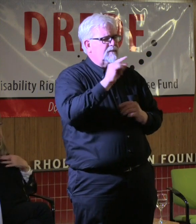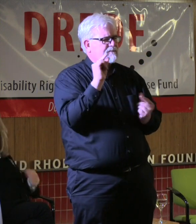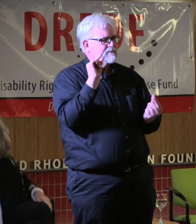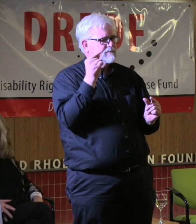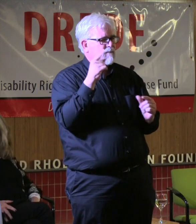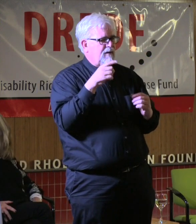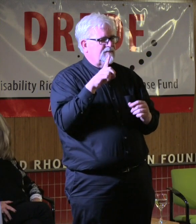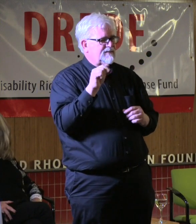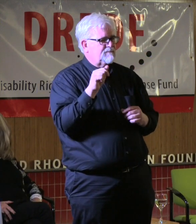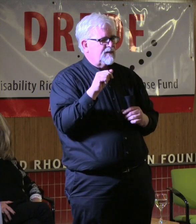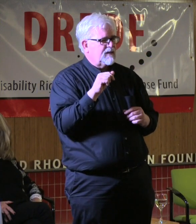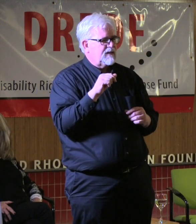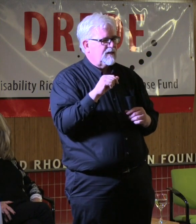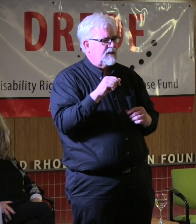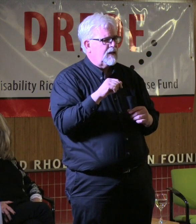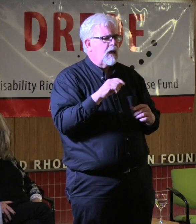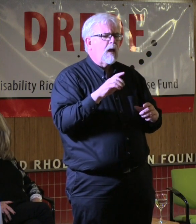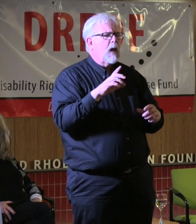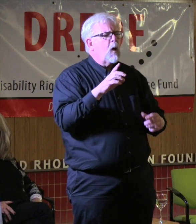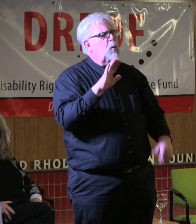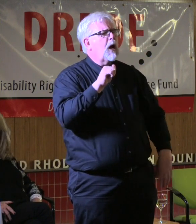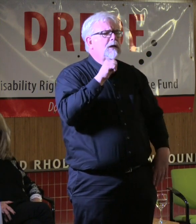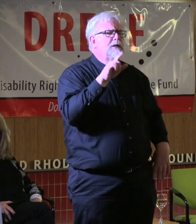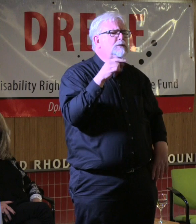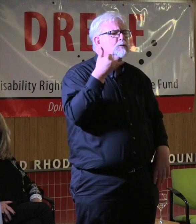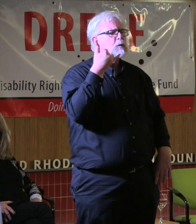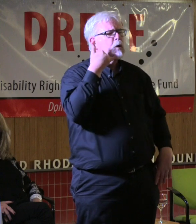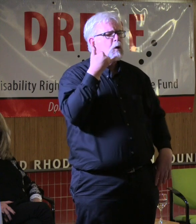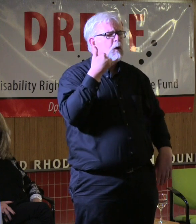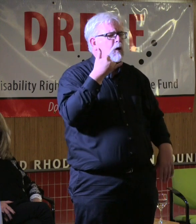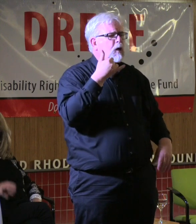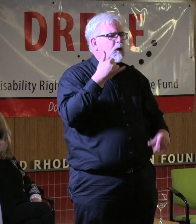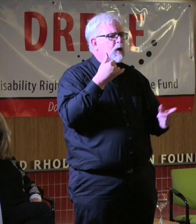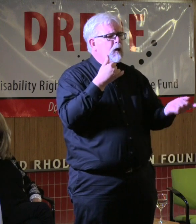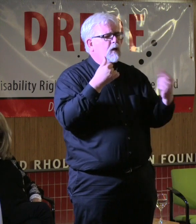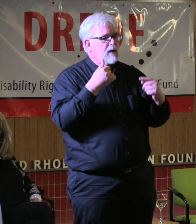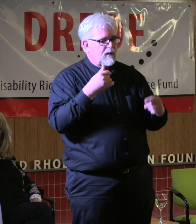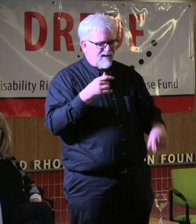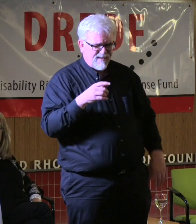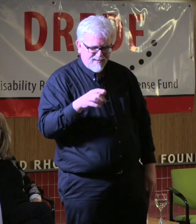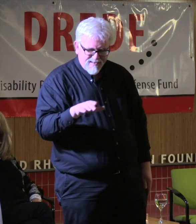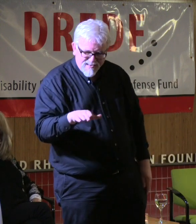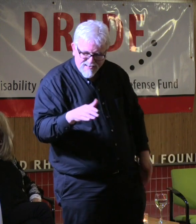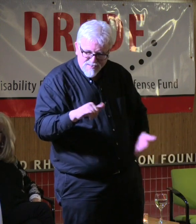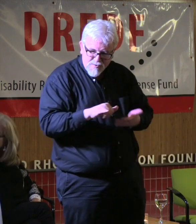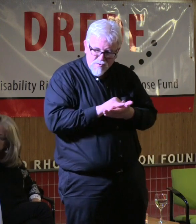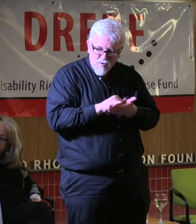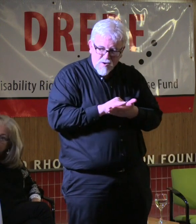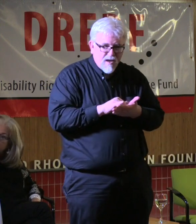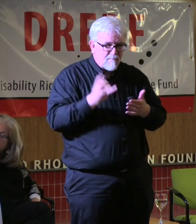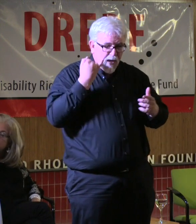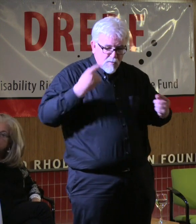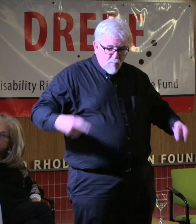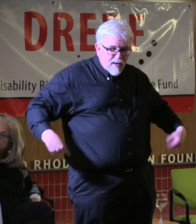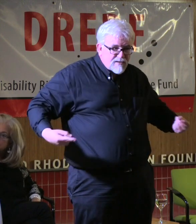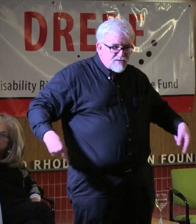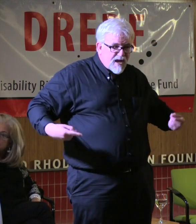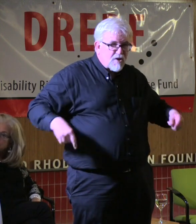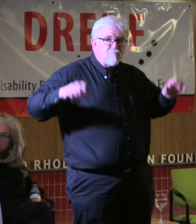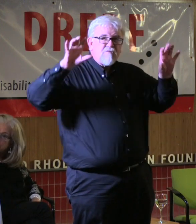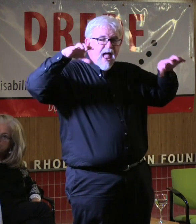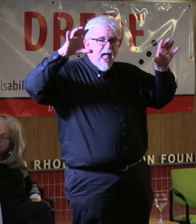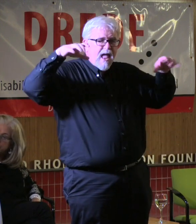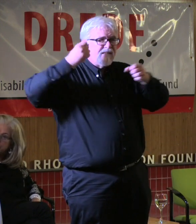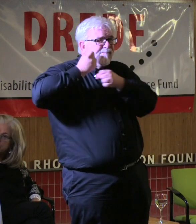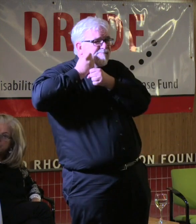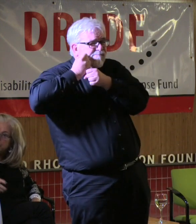Why can't they just call for one? I said, well, my God, you're using a wheelchair, it's a rainy evening, you're out